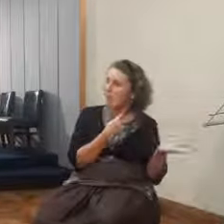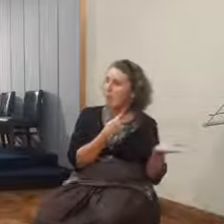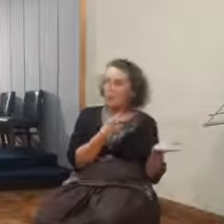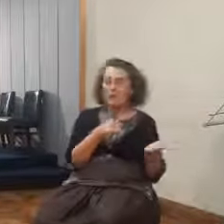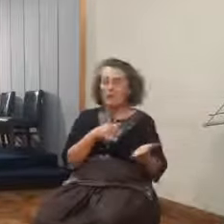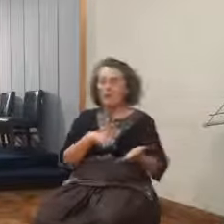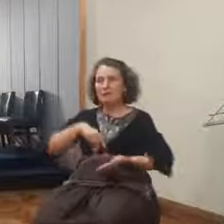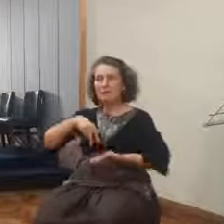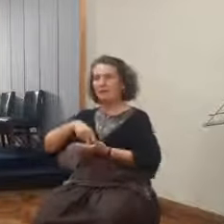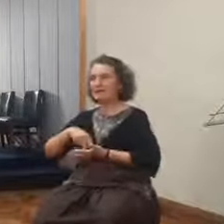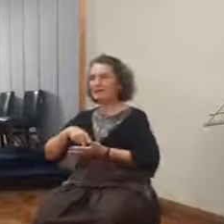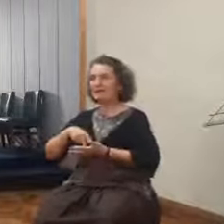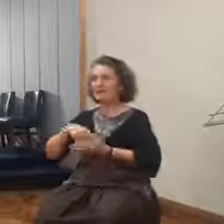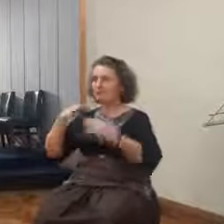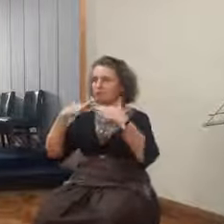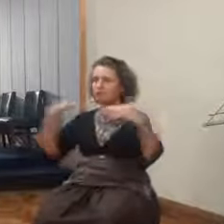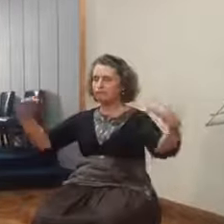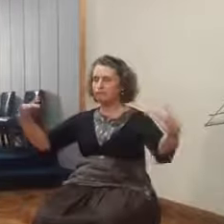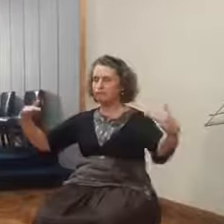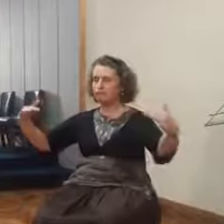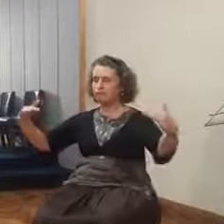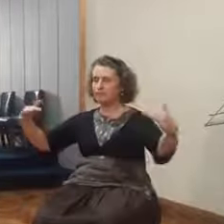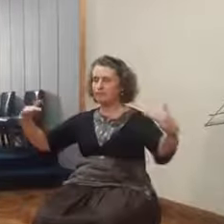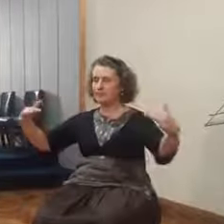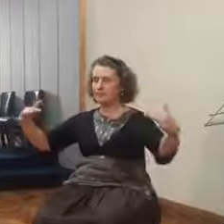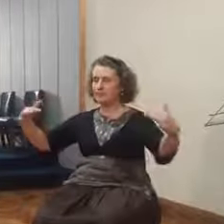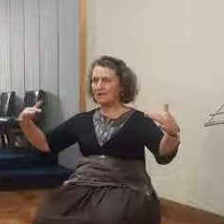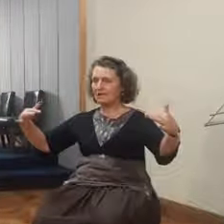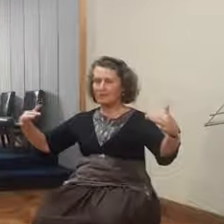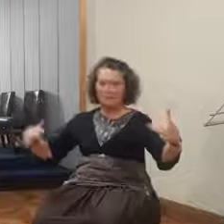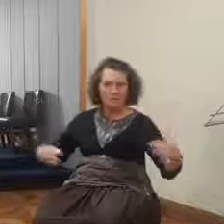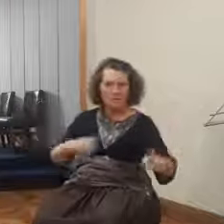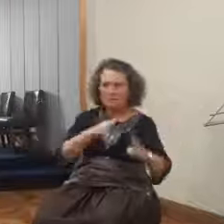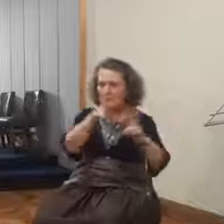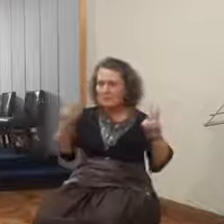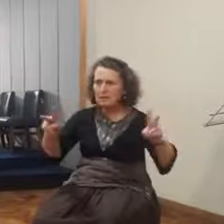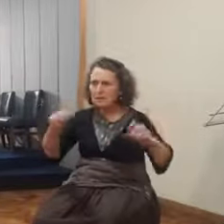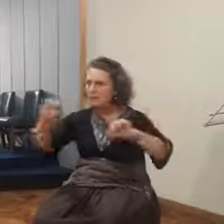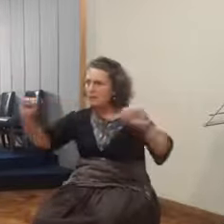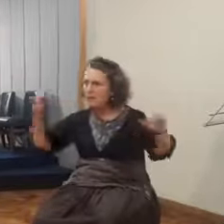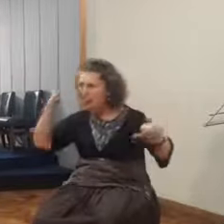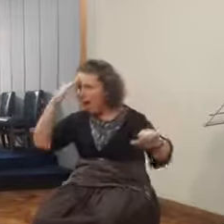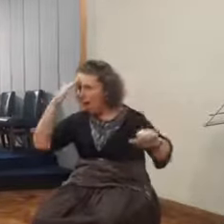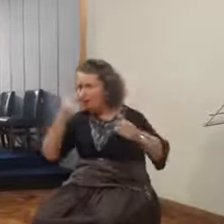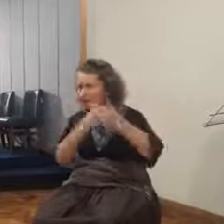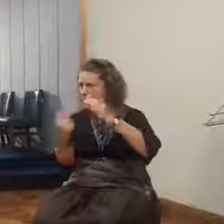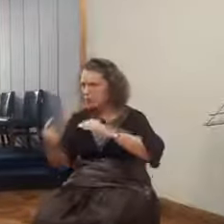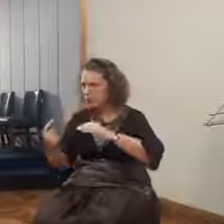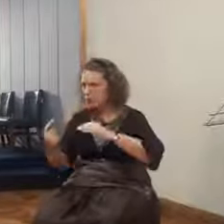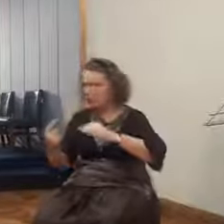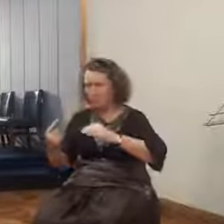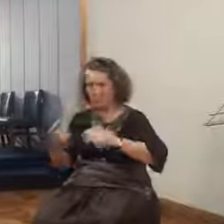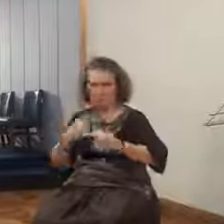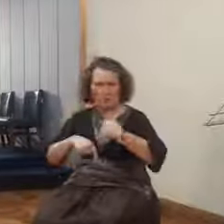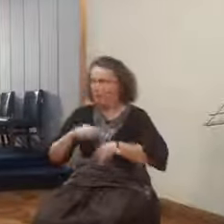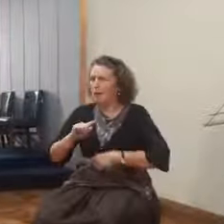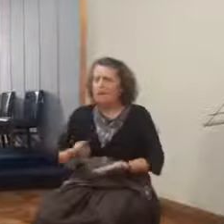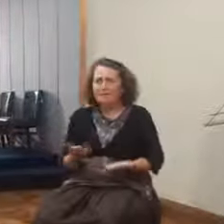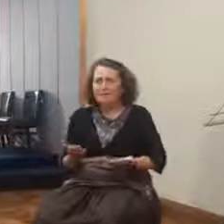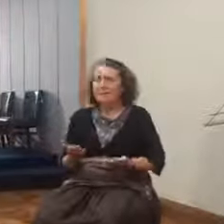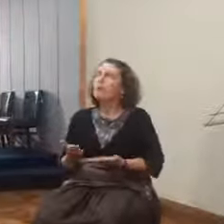You can't begin to address everything that's in all their minds. The Lord knows. He does know. It is he who takes